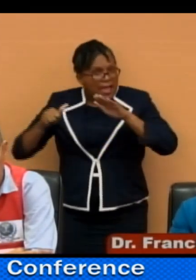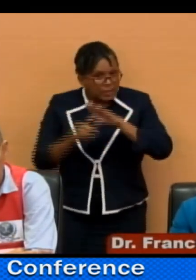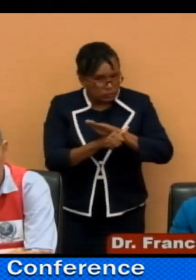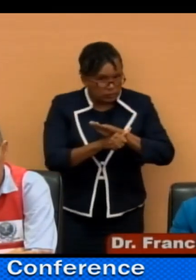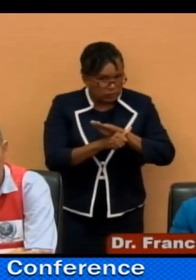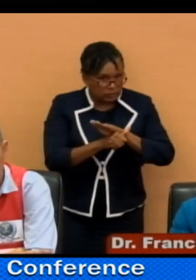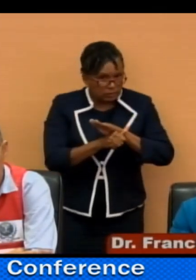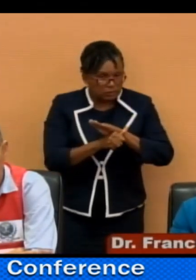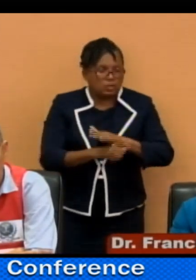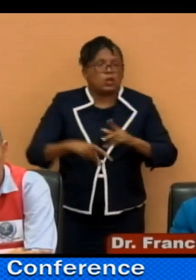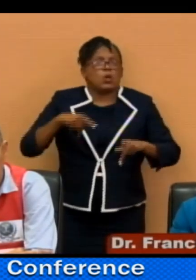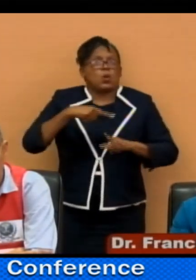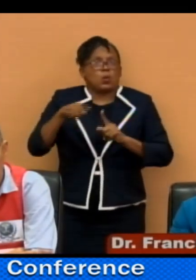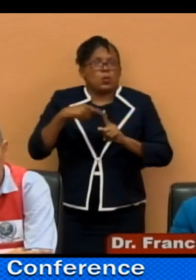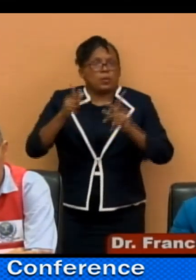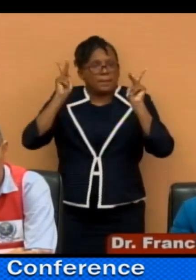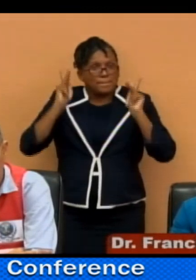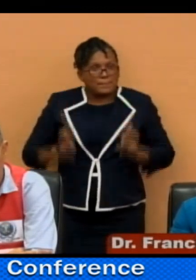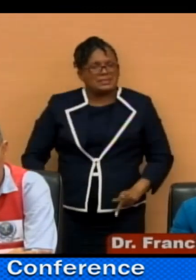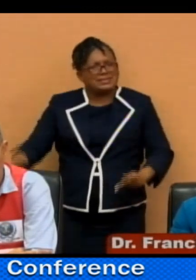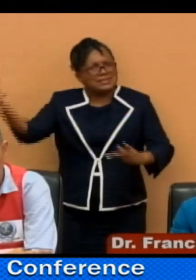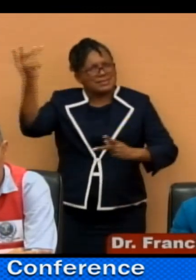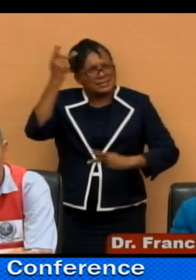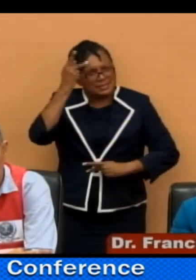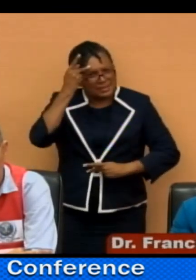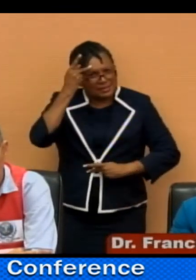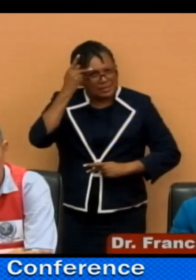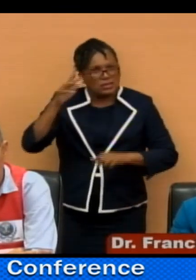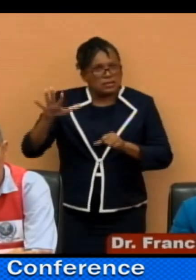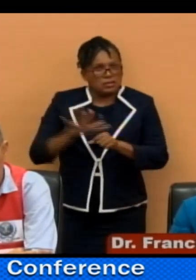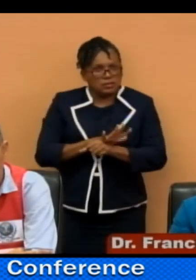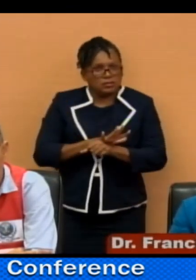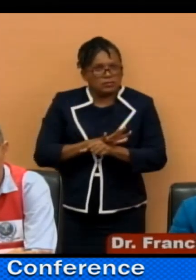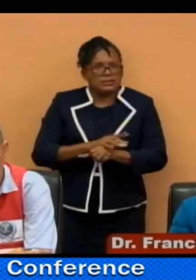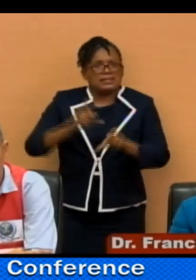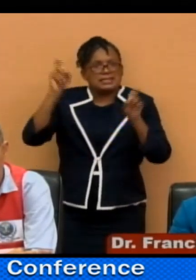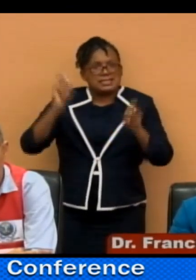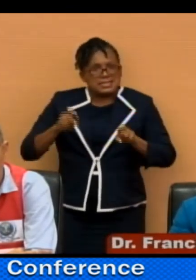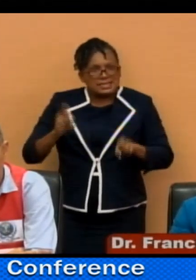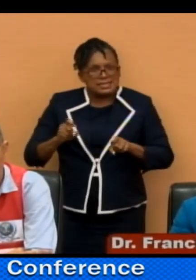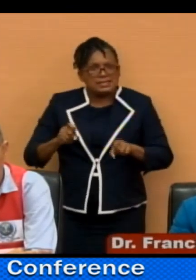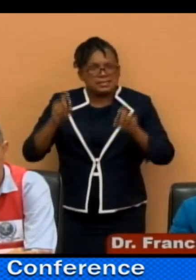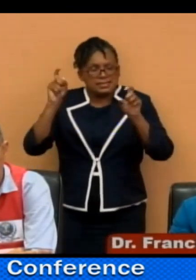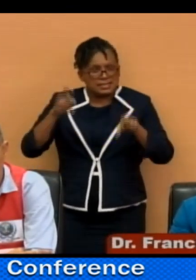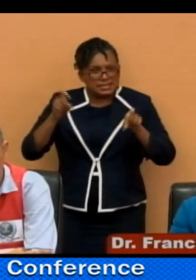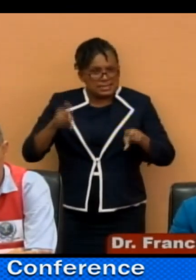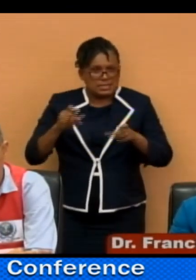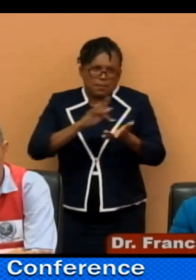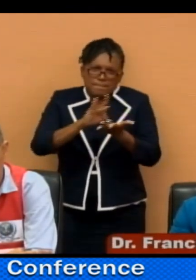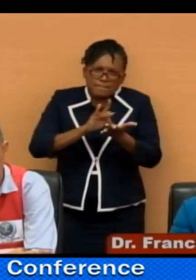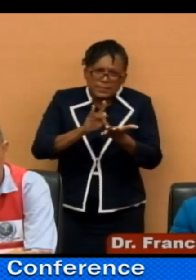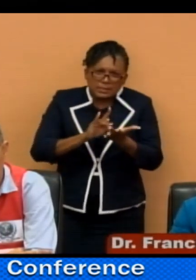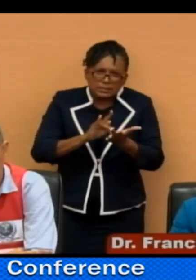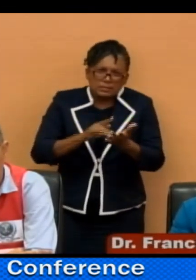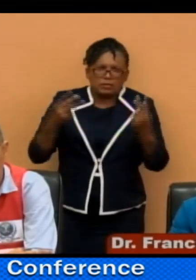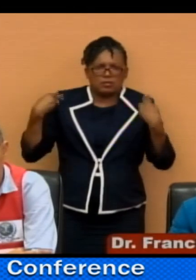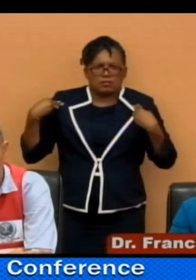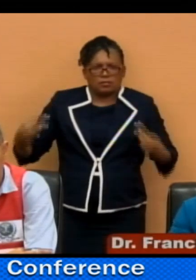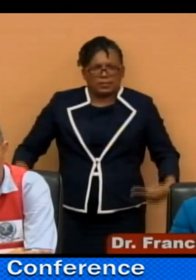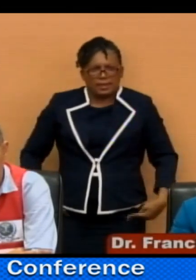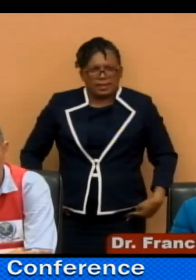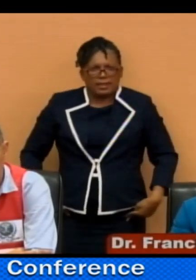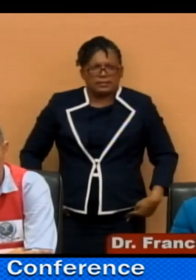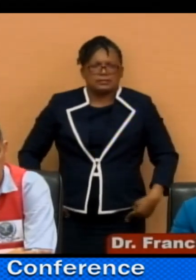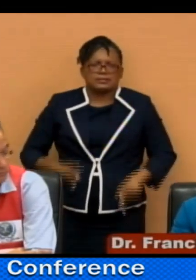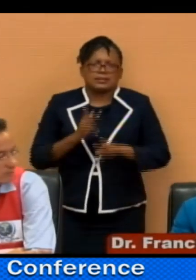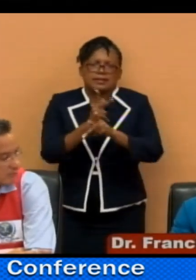sick enough or unwell enough and needs treatment. We now put them into this facility to ensure that they get treatment from healthcare providers, and that's when you use